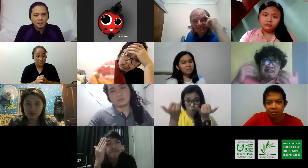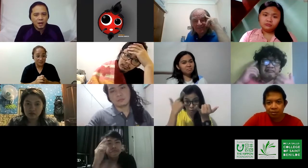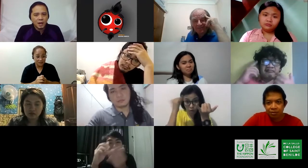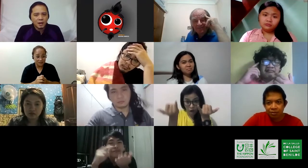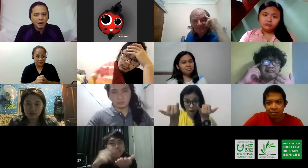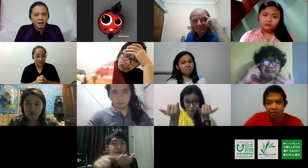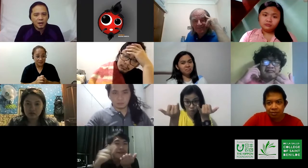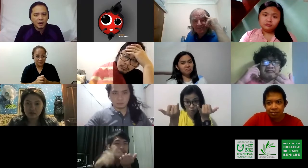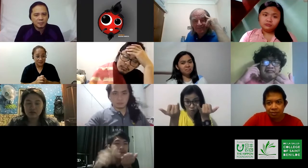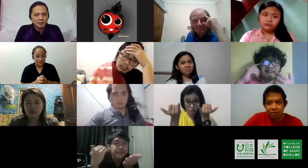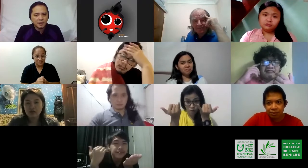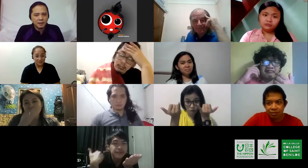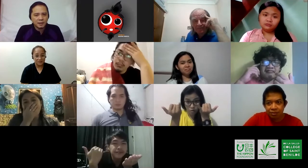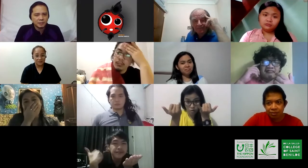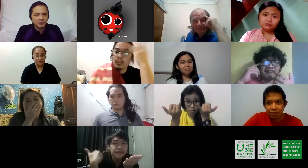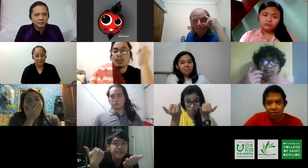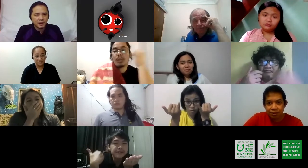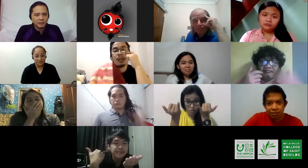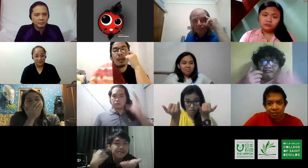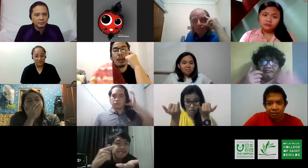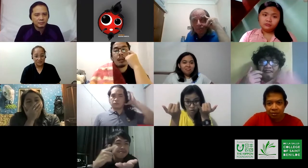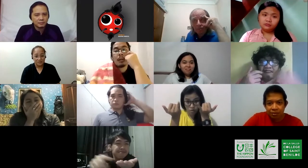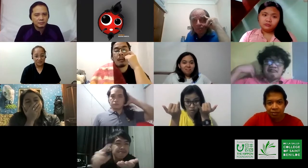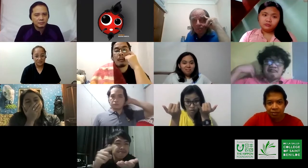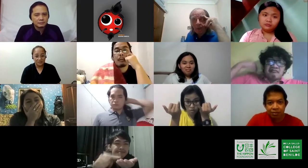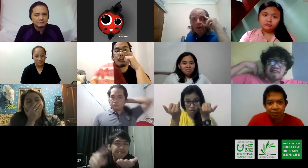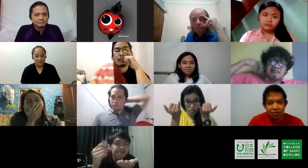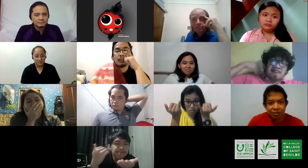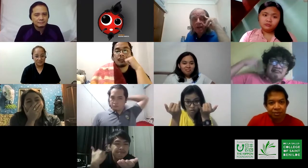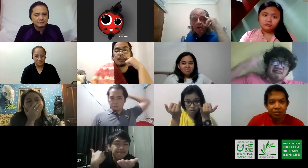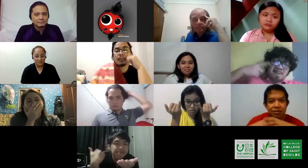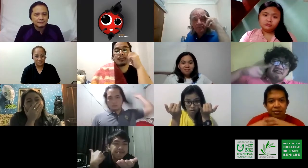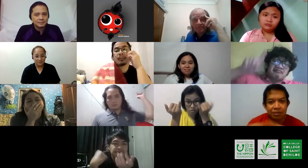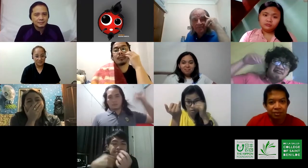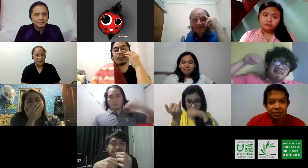Yeah, me saying you mean now, sir? Now? Yeah, now.